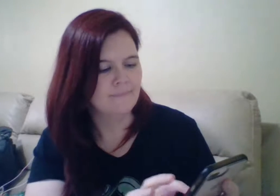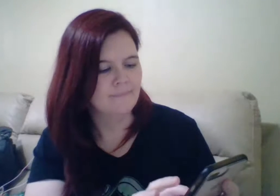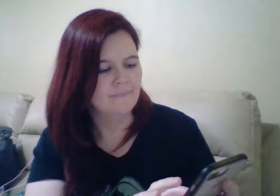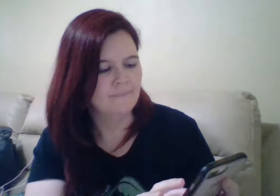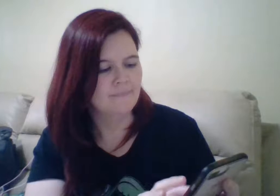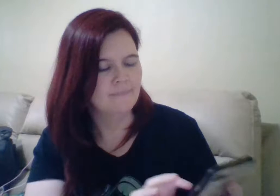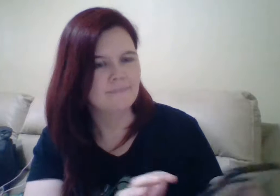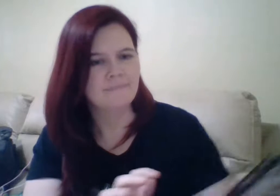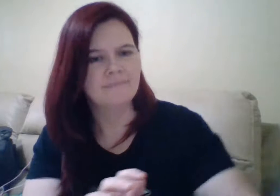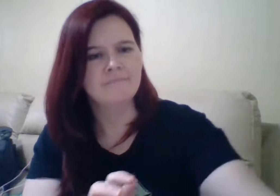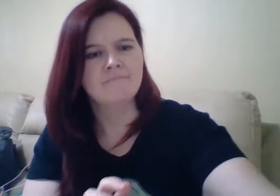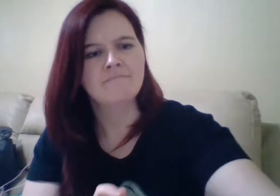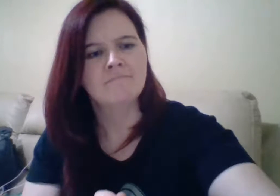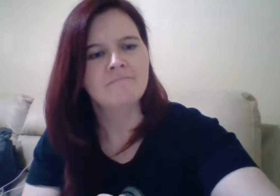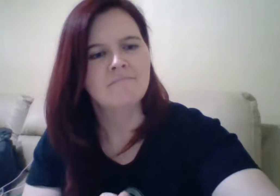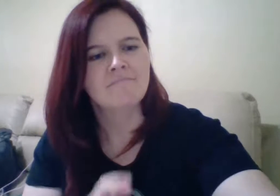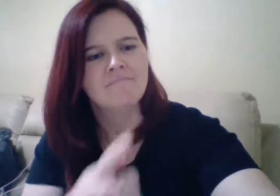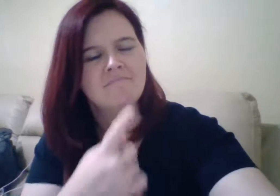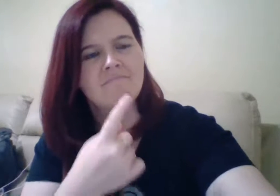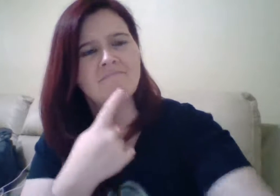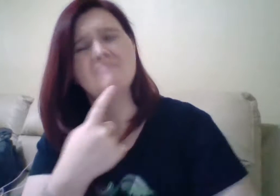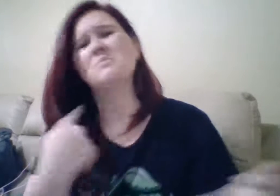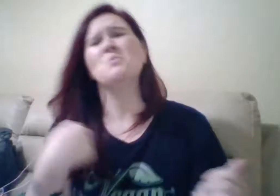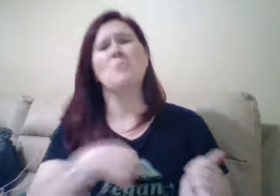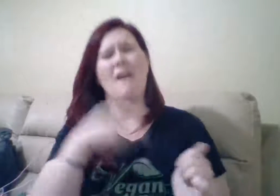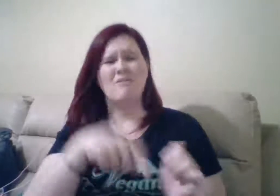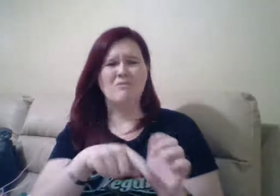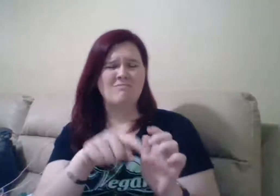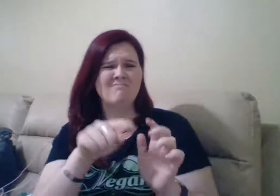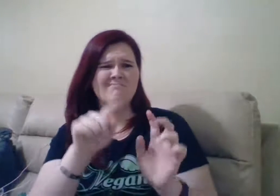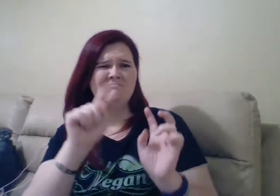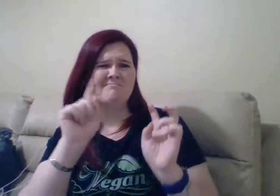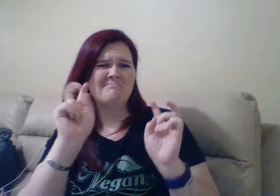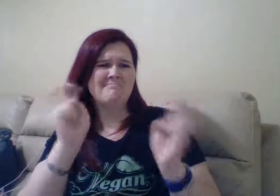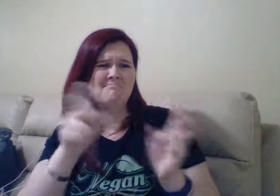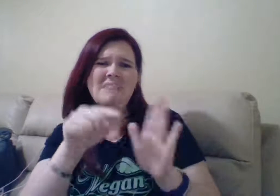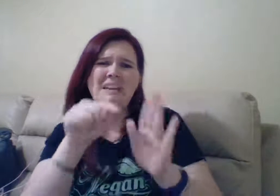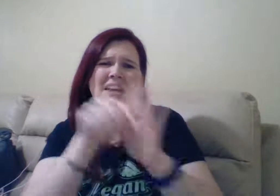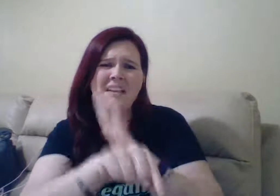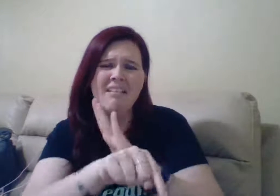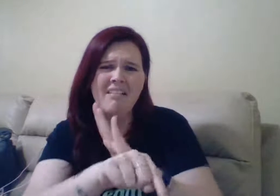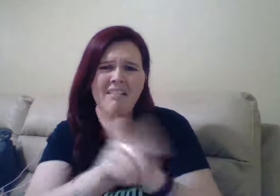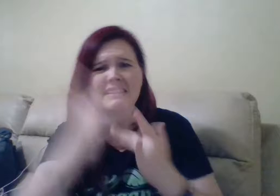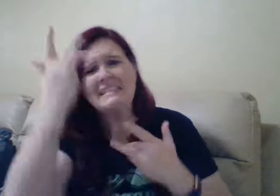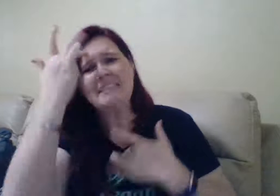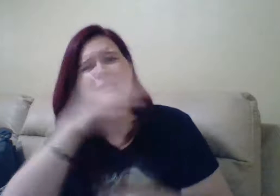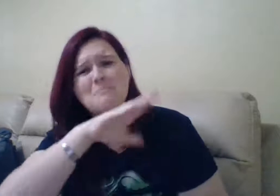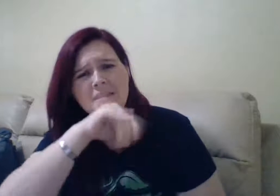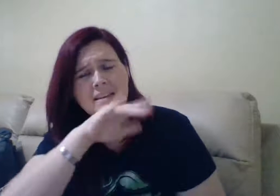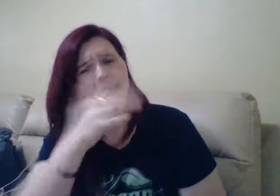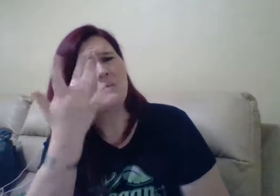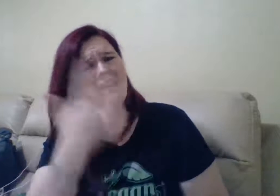We adopt sick pigs because you feel sorry for them. But have a healthy